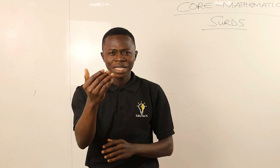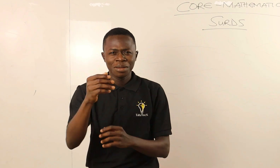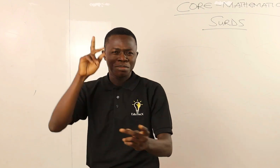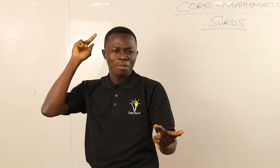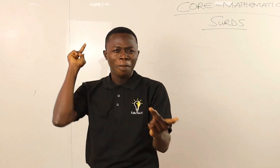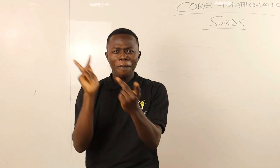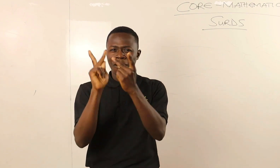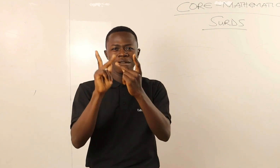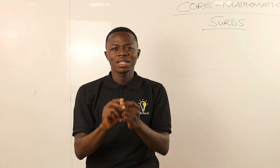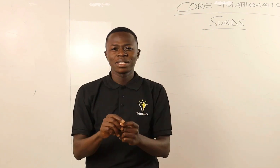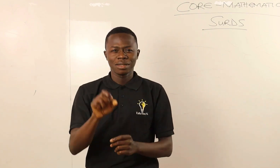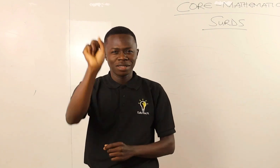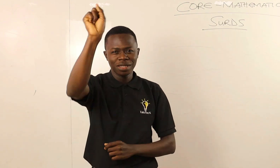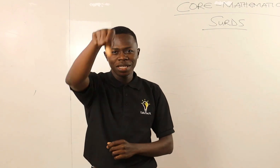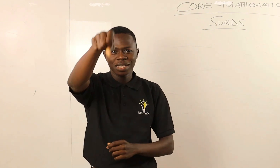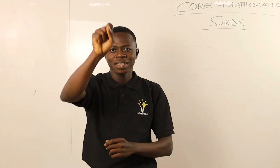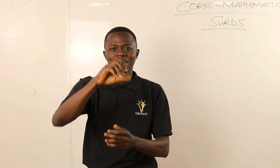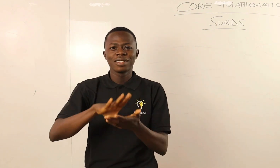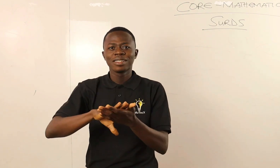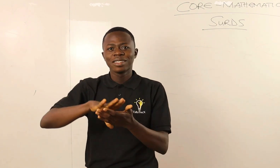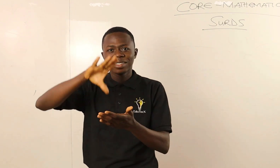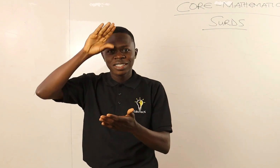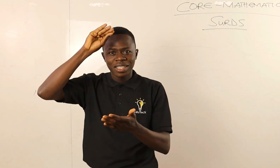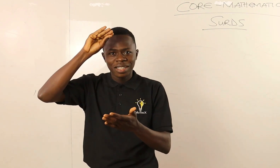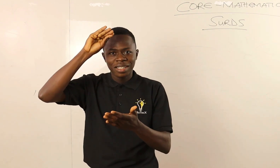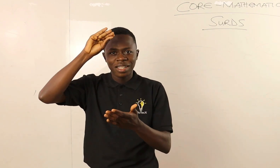You are right. We discussed something about